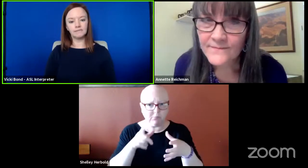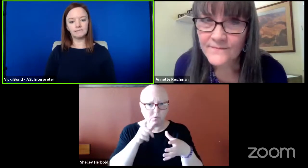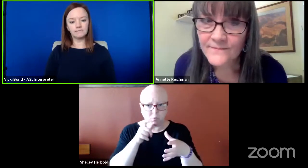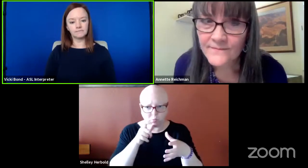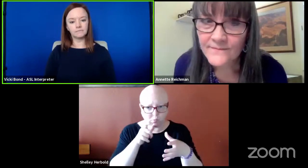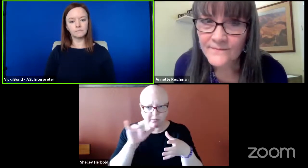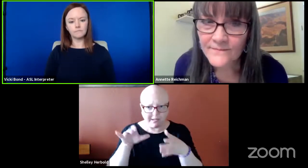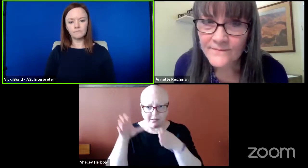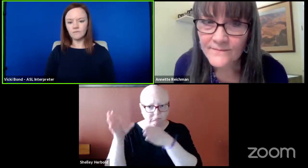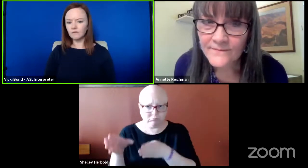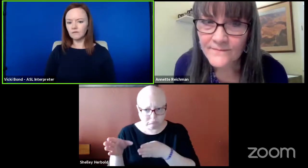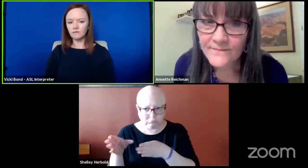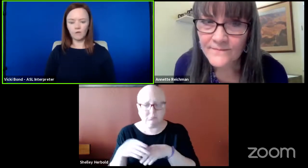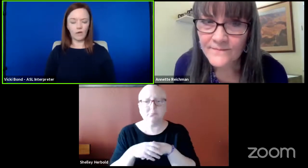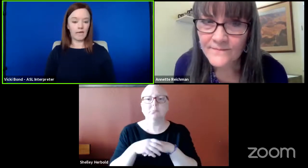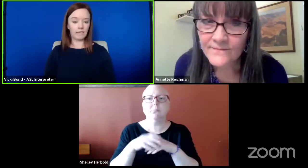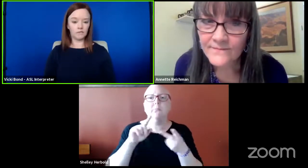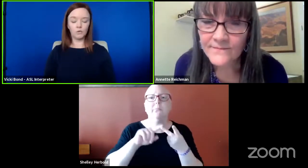committee